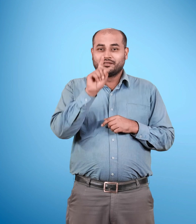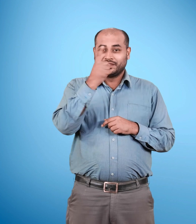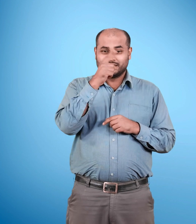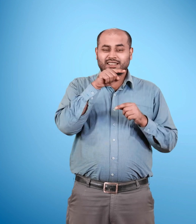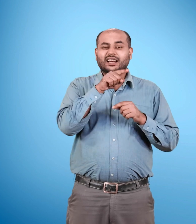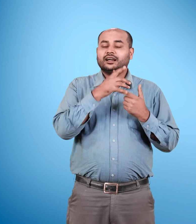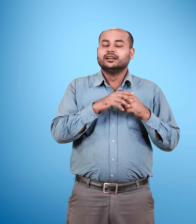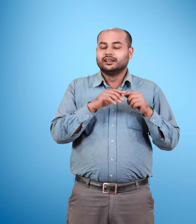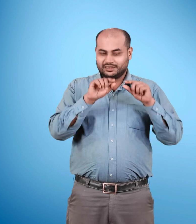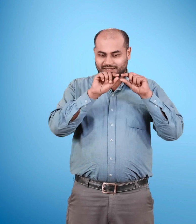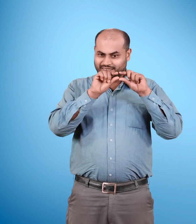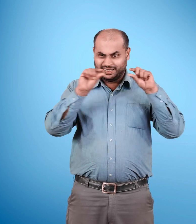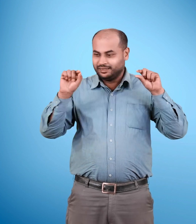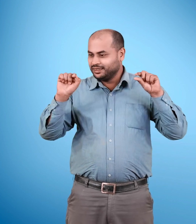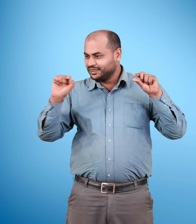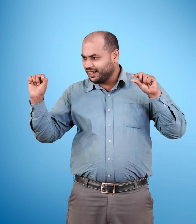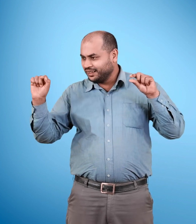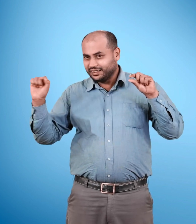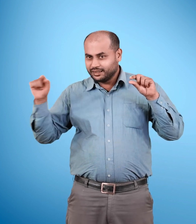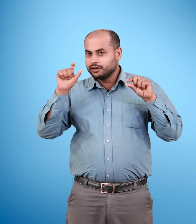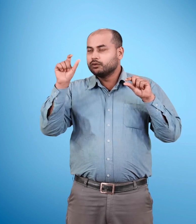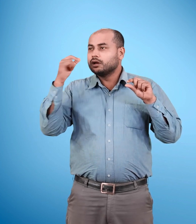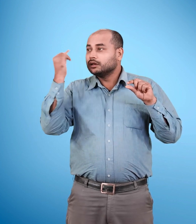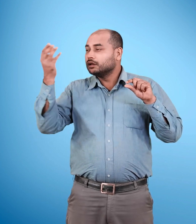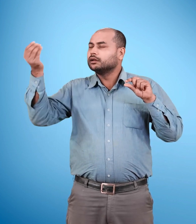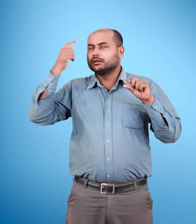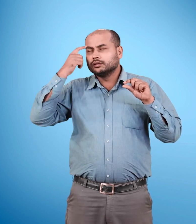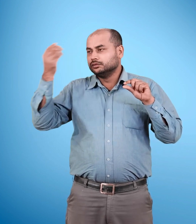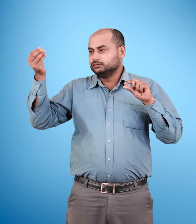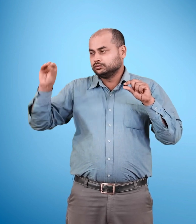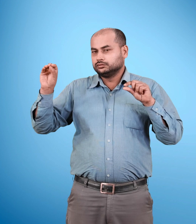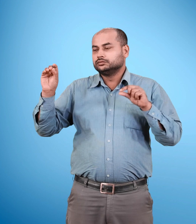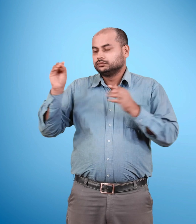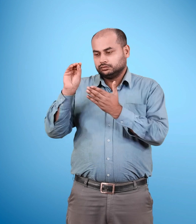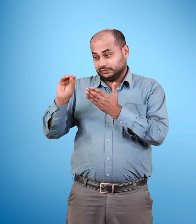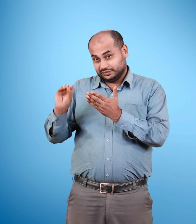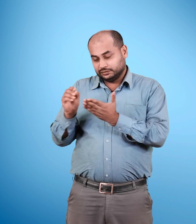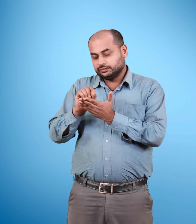1. Fill up the blanks which are given here.